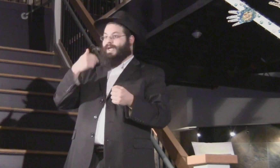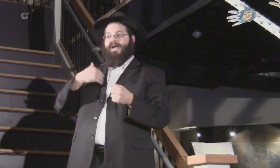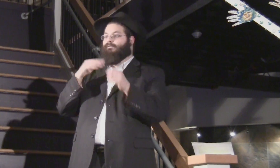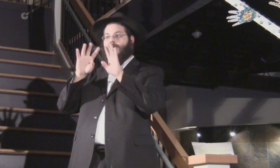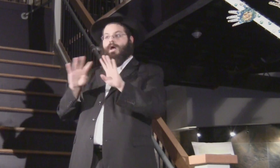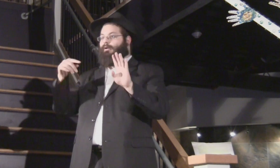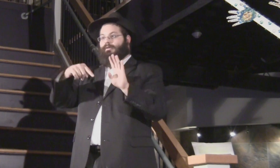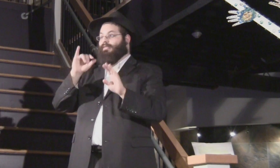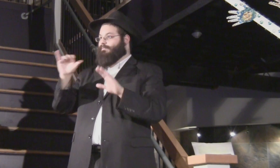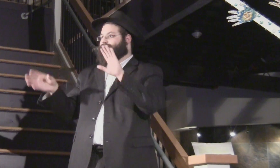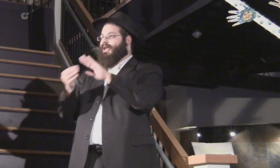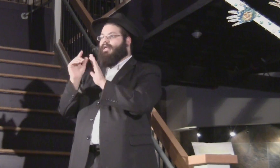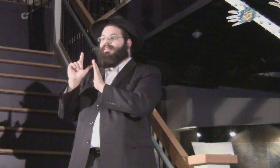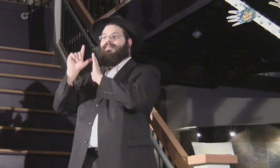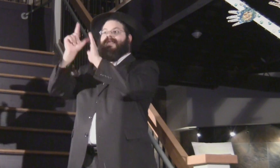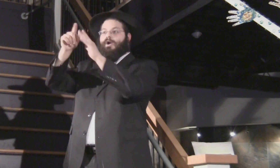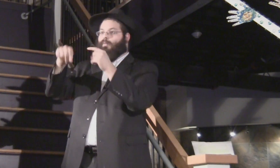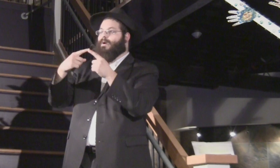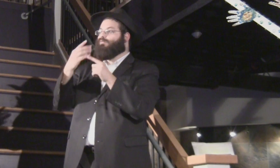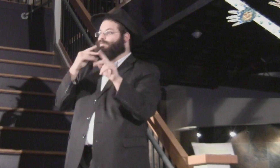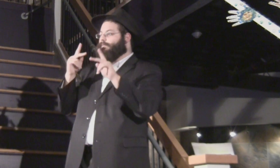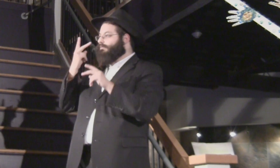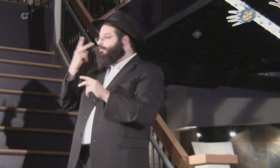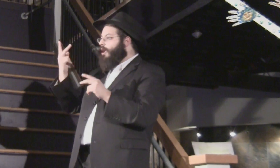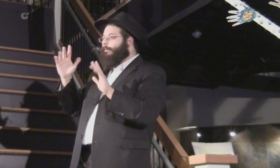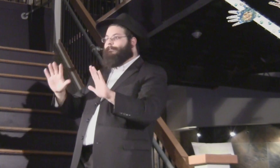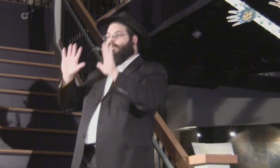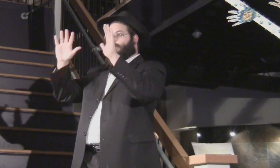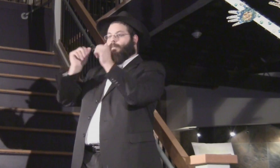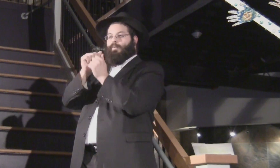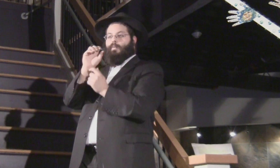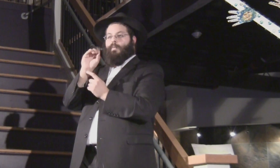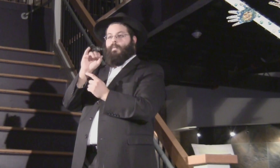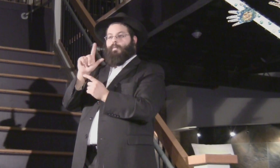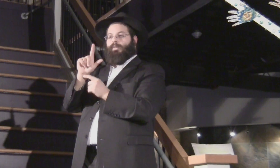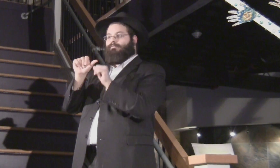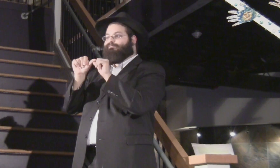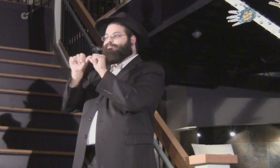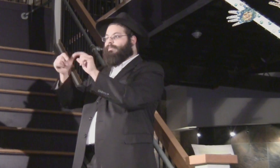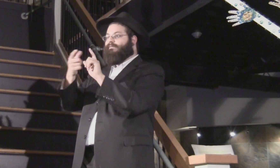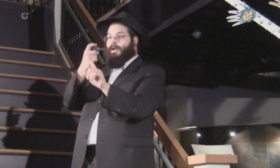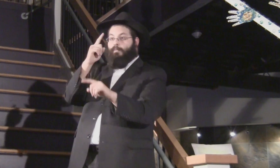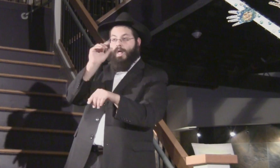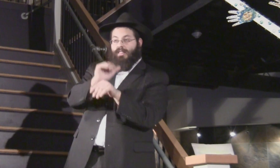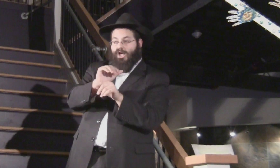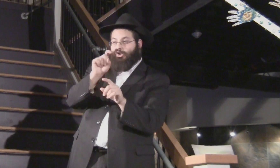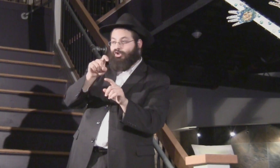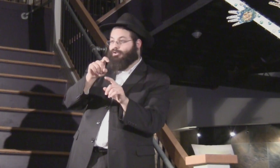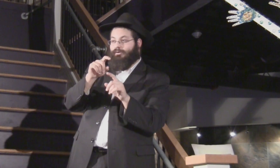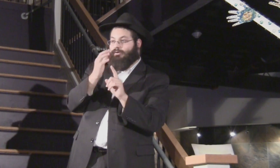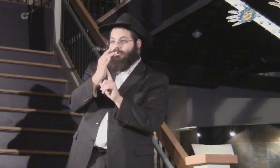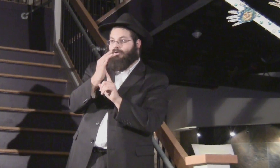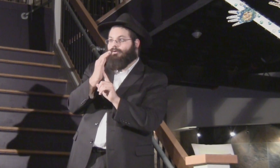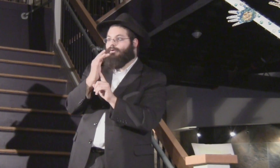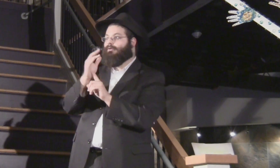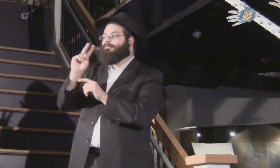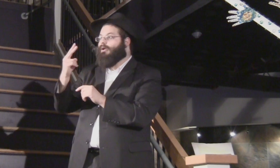in the Torah, we have... Later, we see that the Jewish people, the oil lasted for